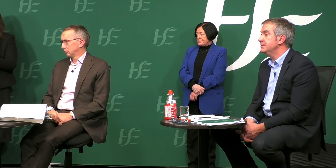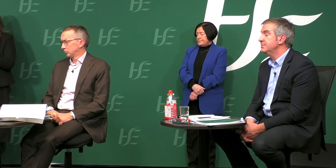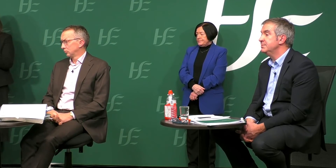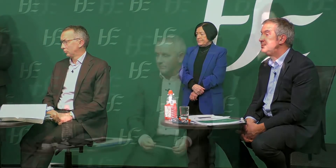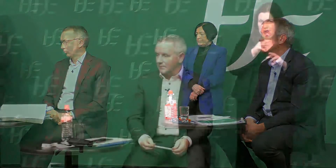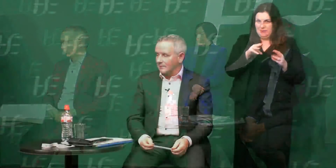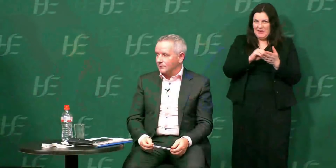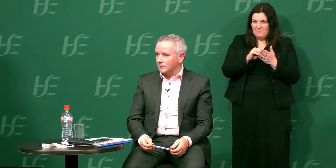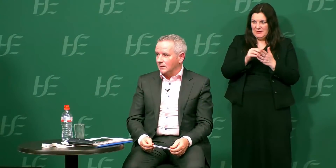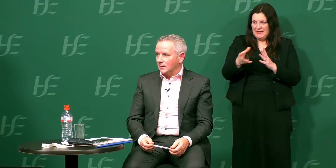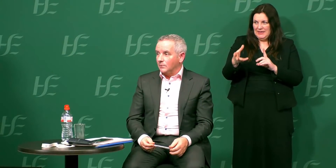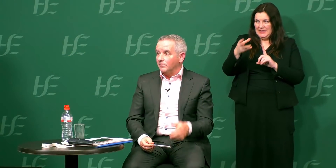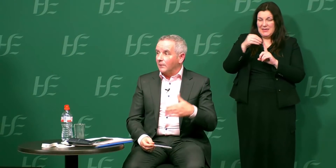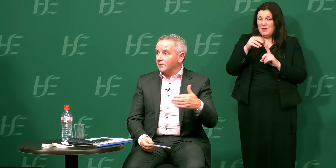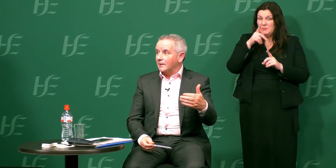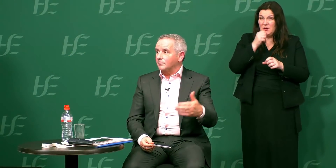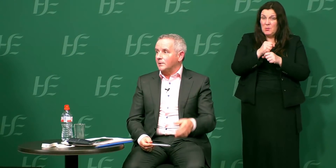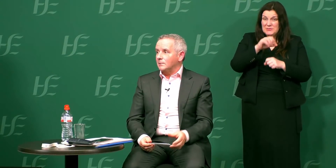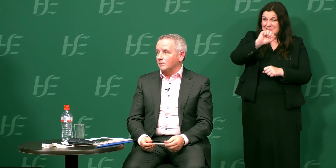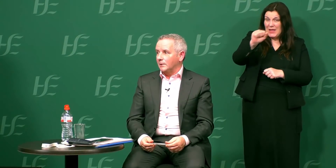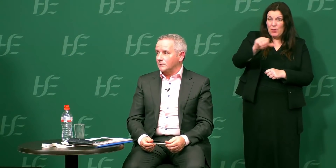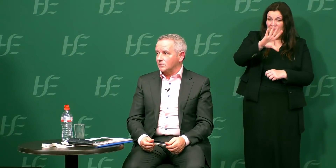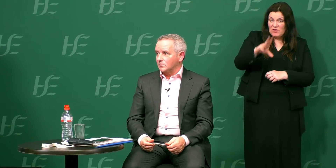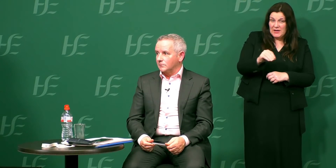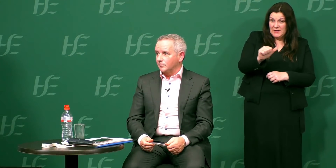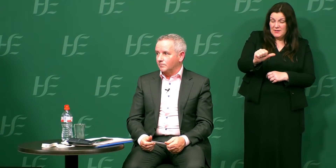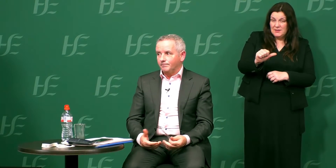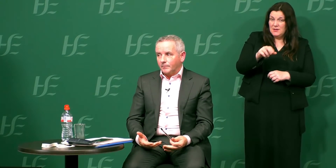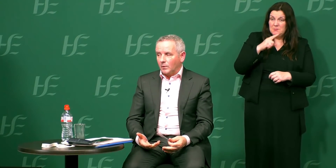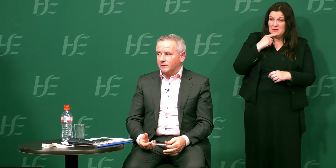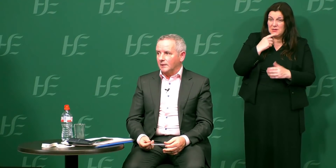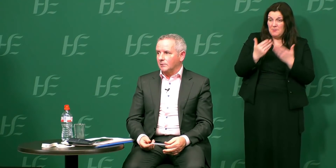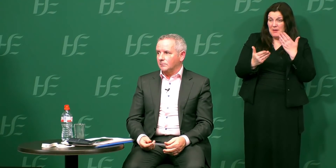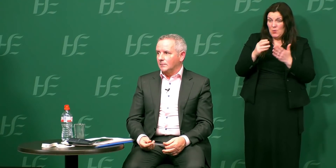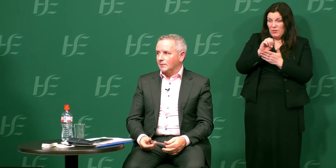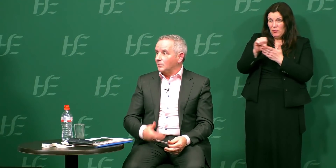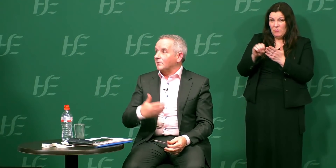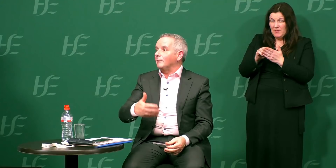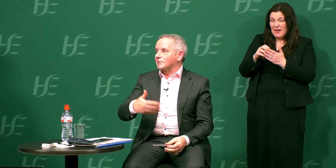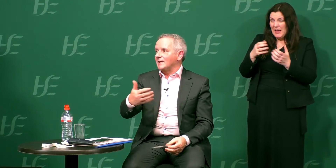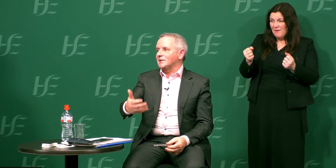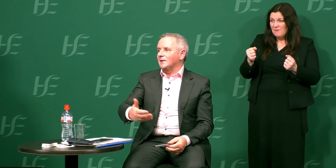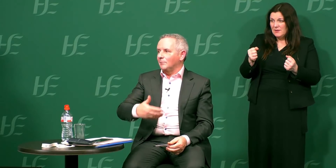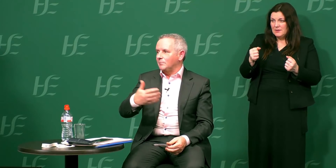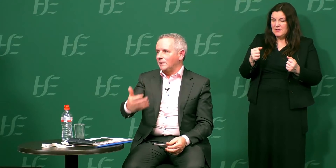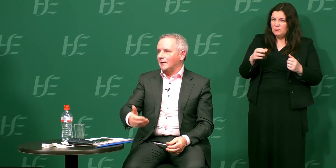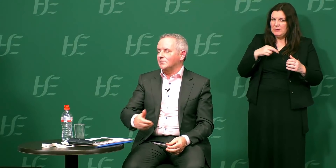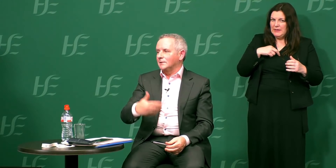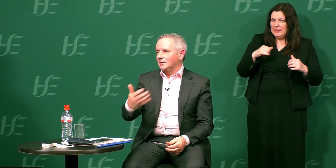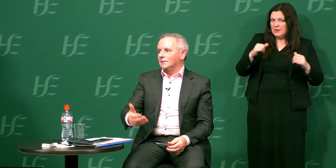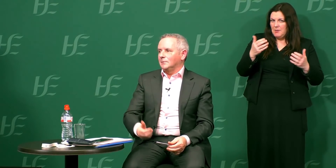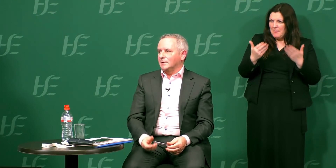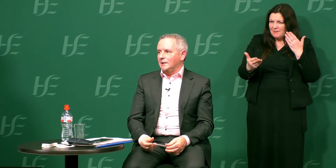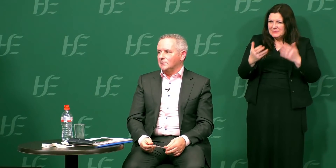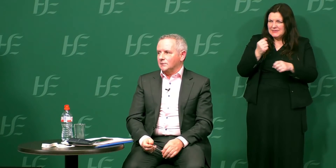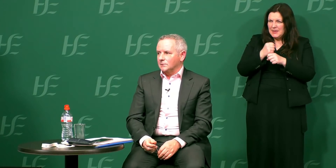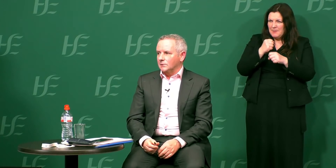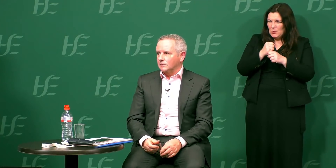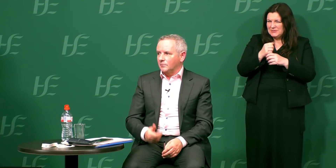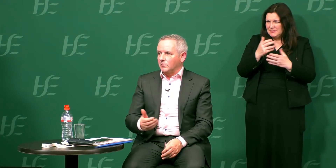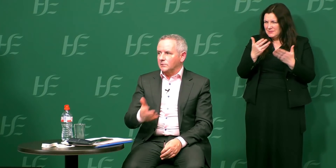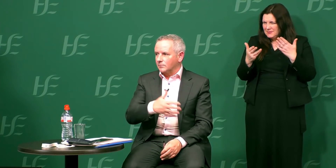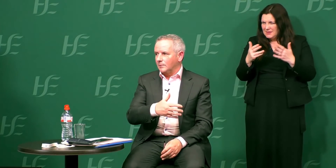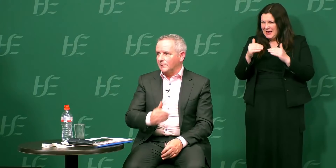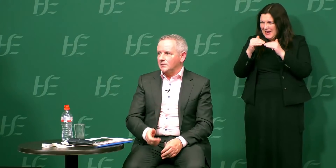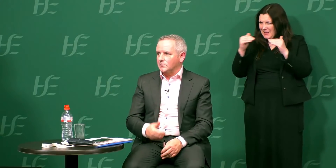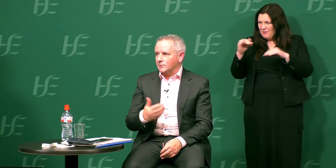talking about South Africa in particular, but we found that by comparisons with Europe, what level of testing they might be at, what cases they're